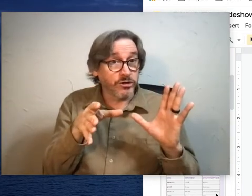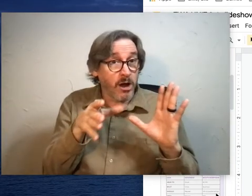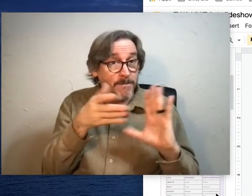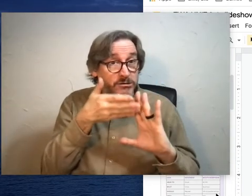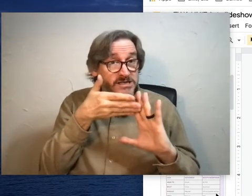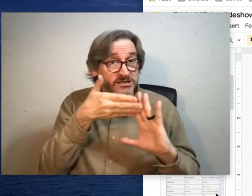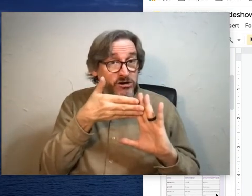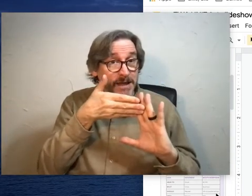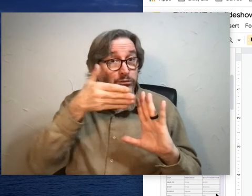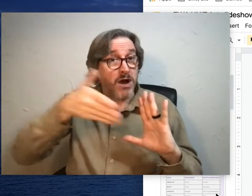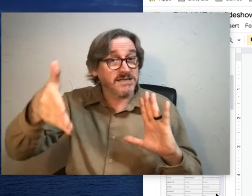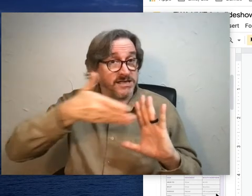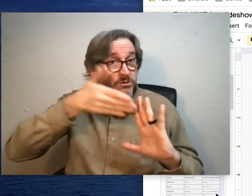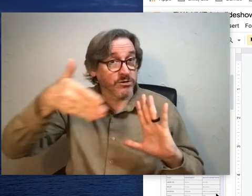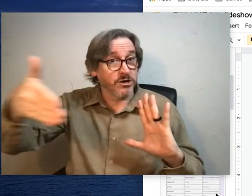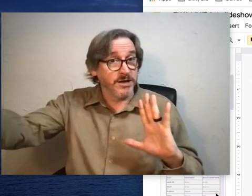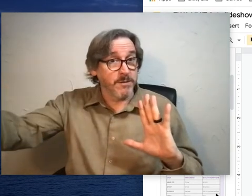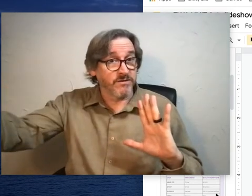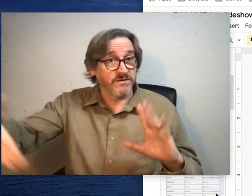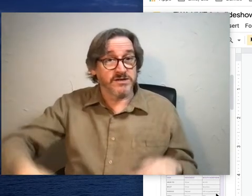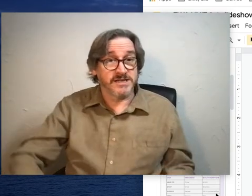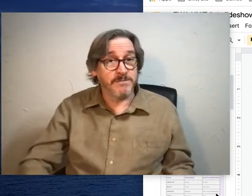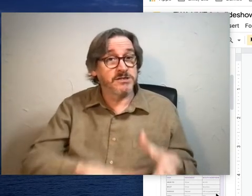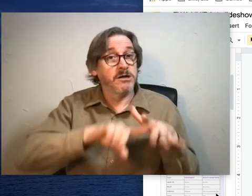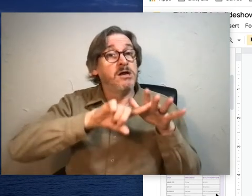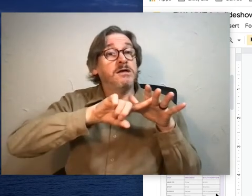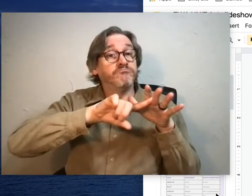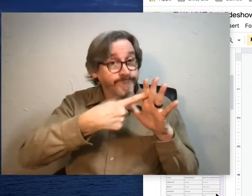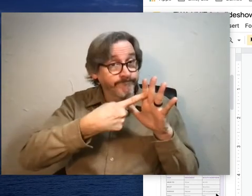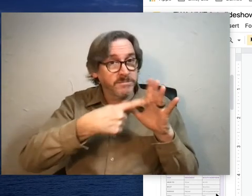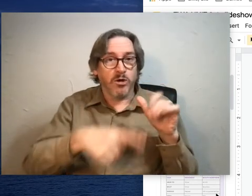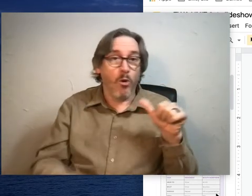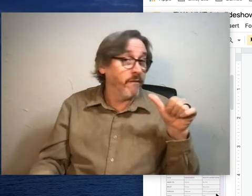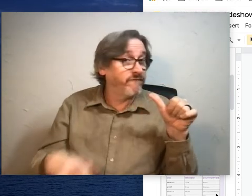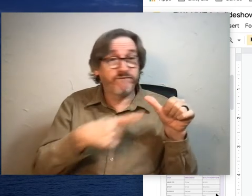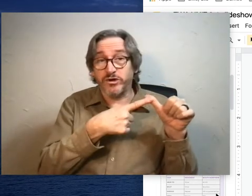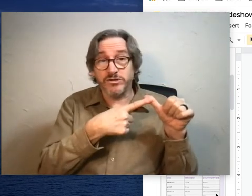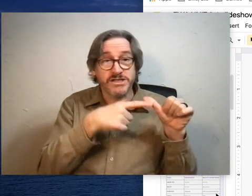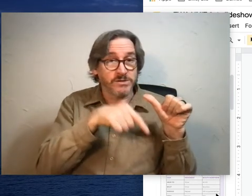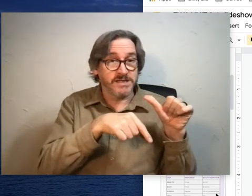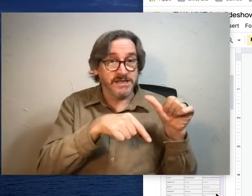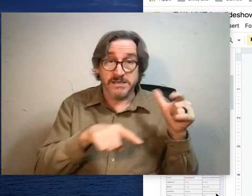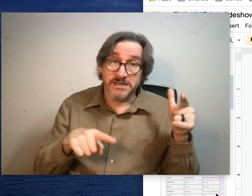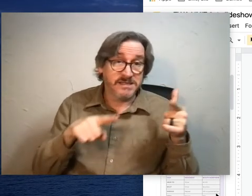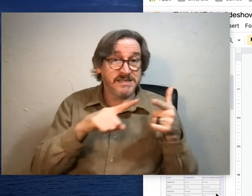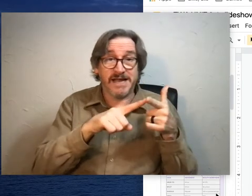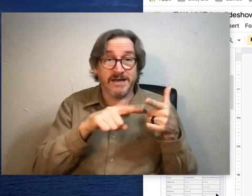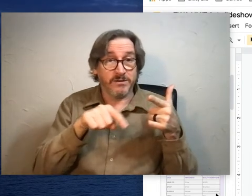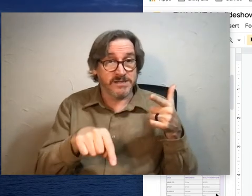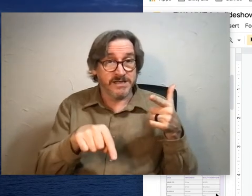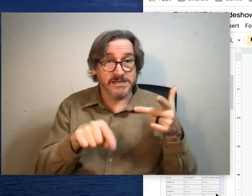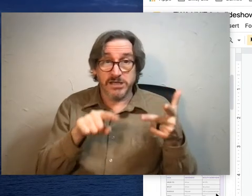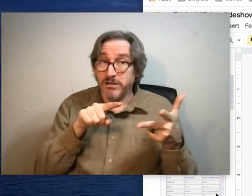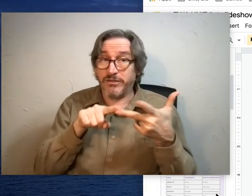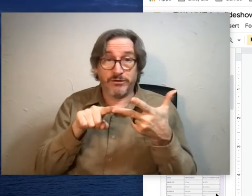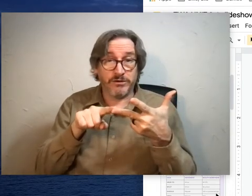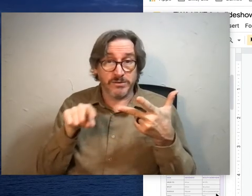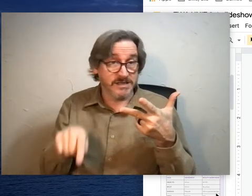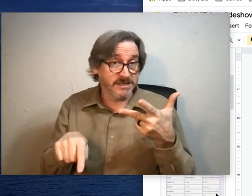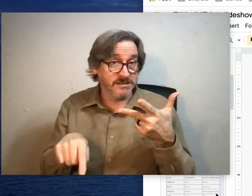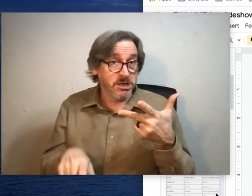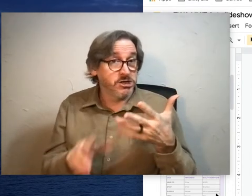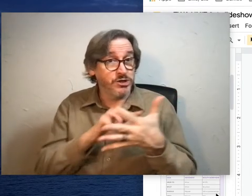you're about to start a process where there are going to be a number of different steps, or first it was this, second it was this,